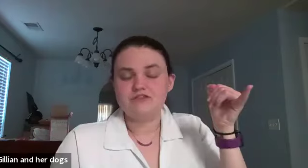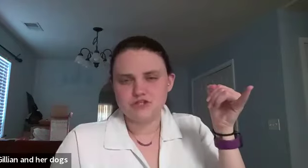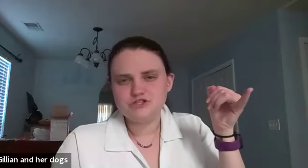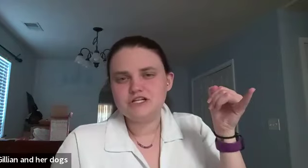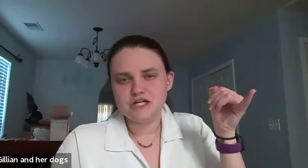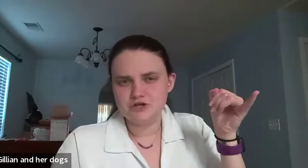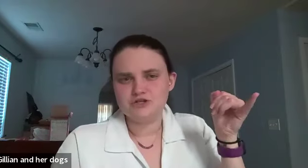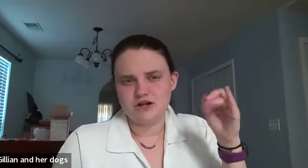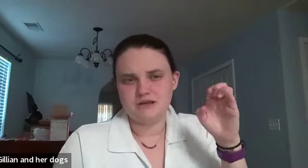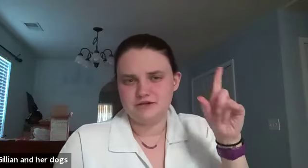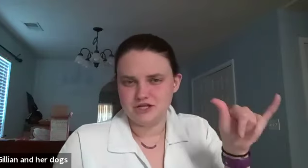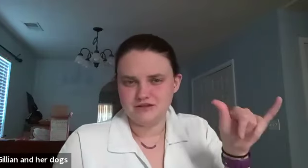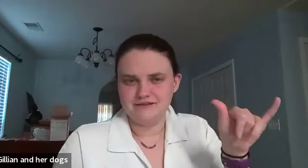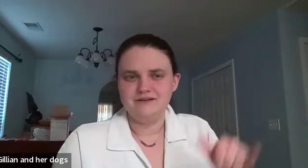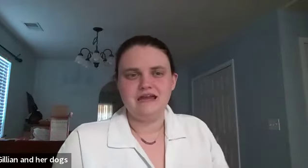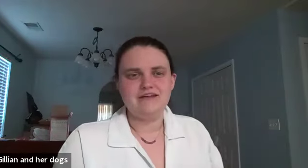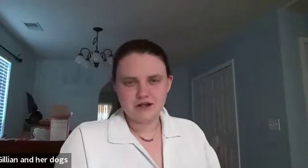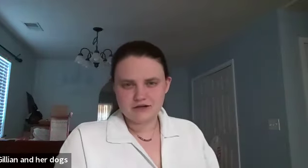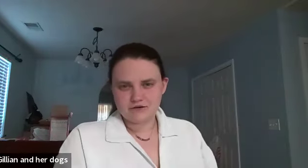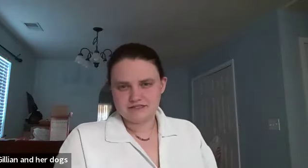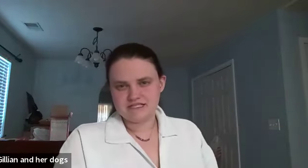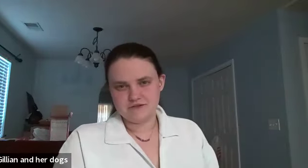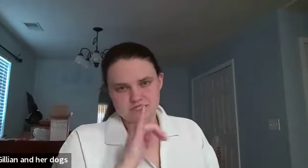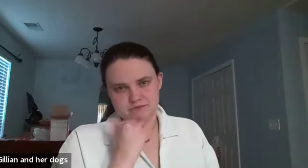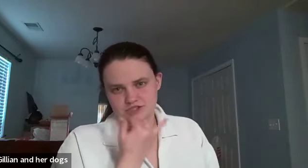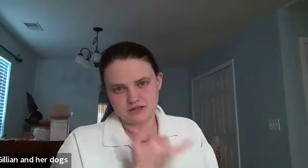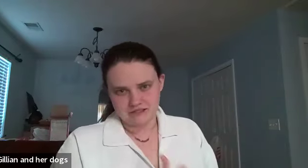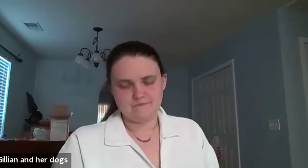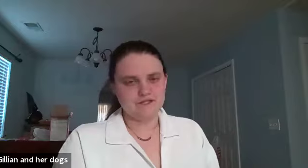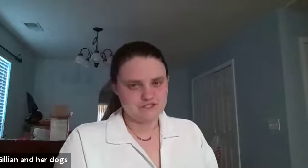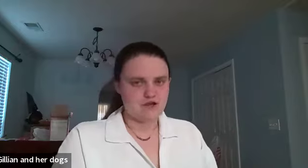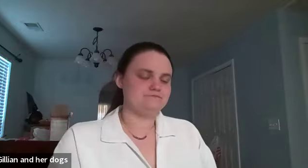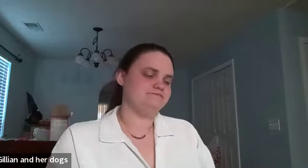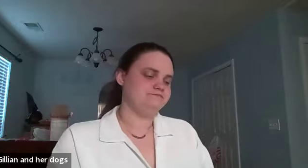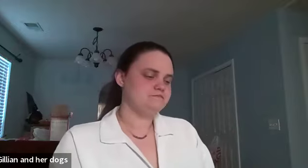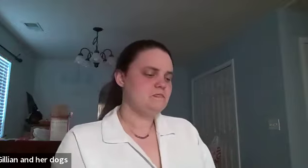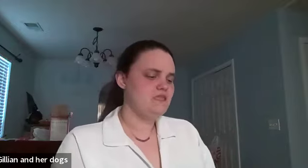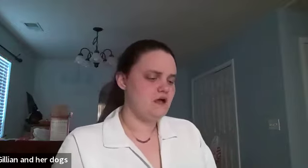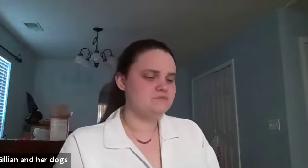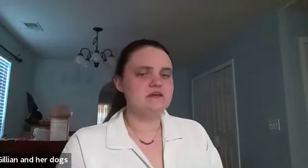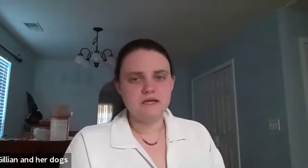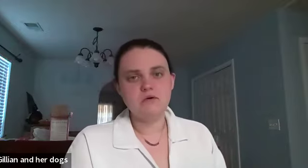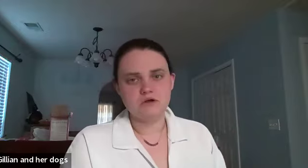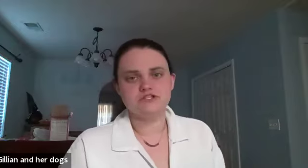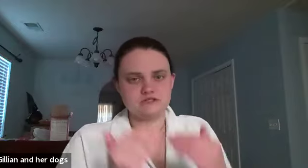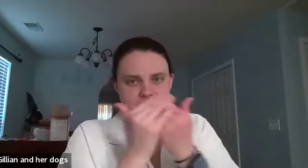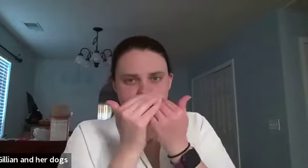they're usually going to know you're talking about jelly and they're not going to criticize if you misspell jelly. So, some people will do